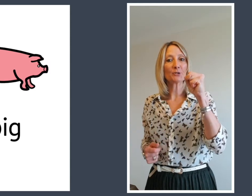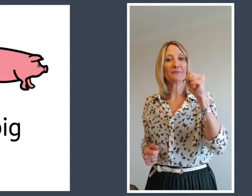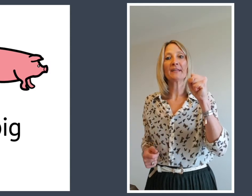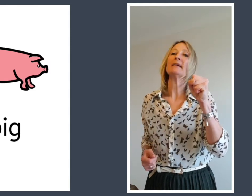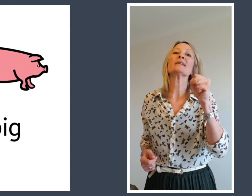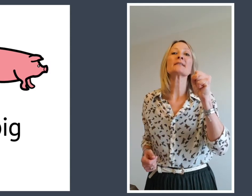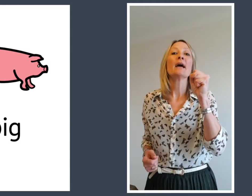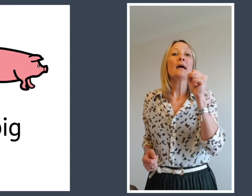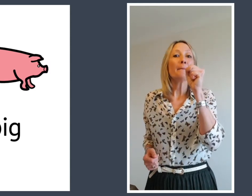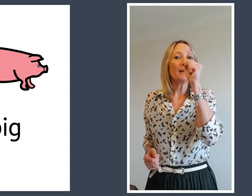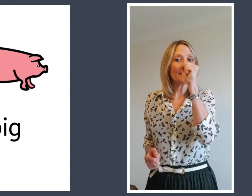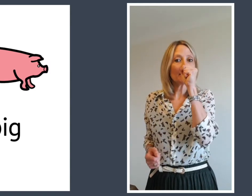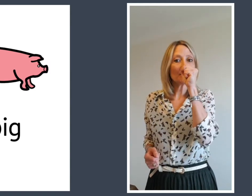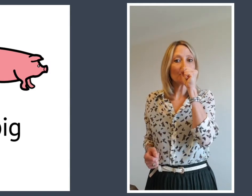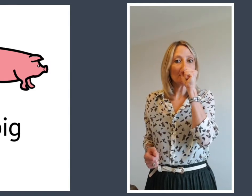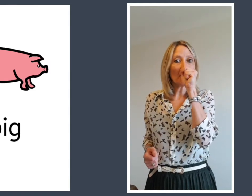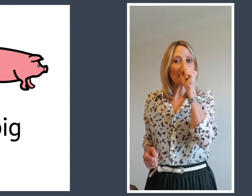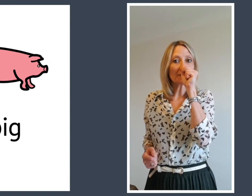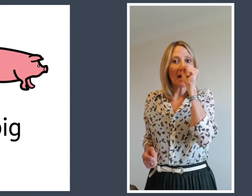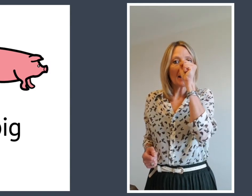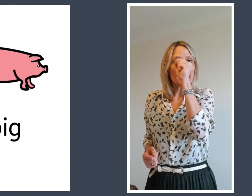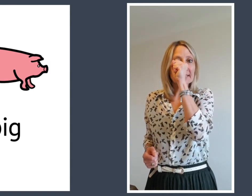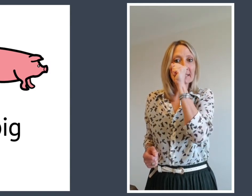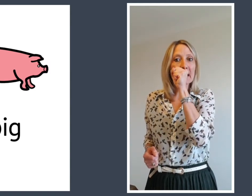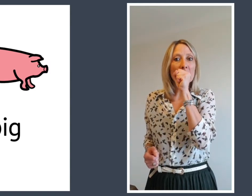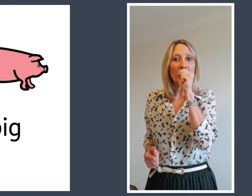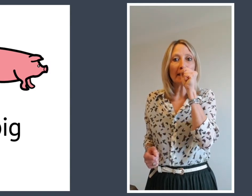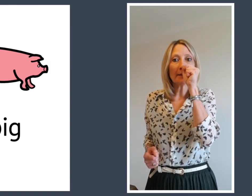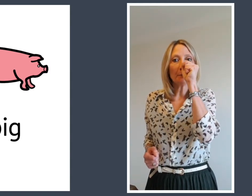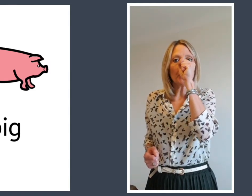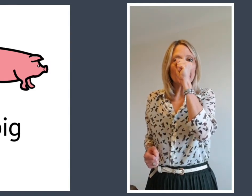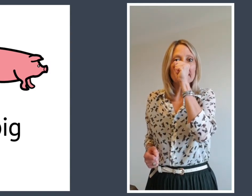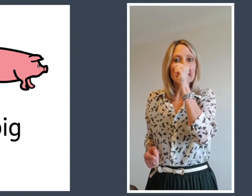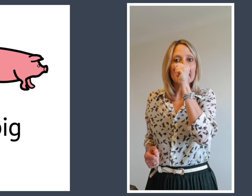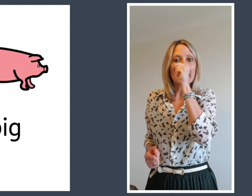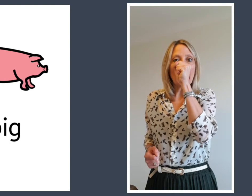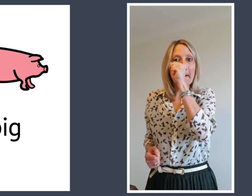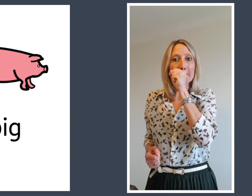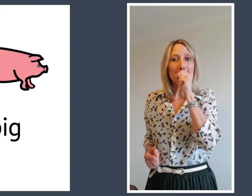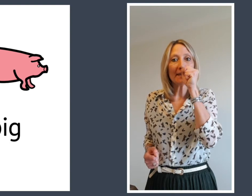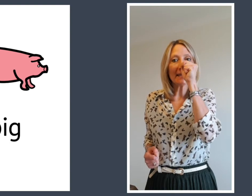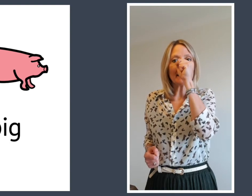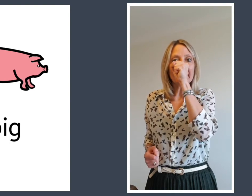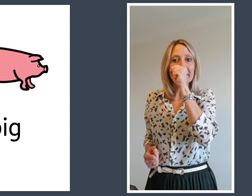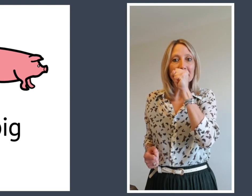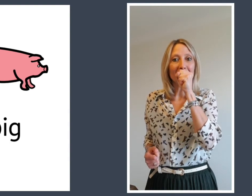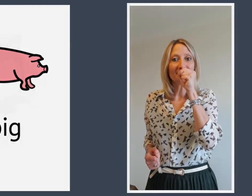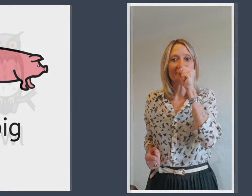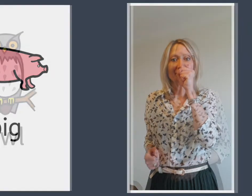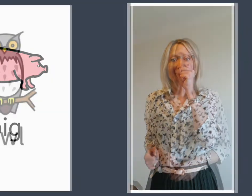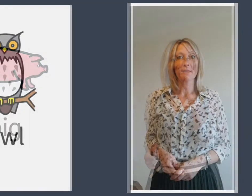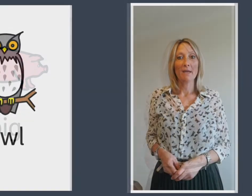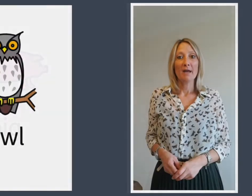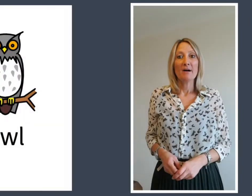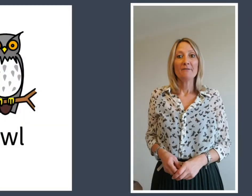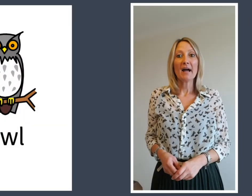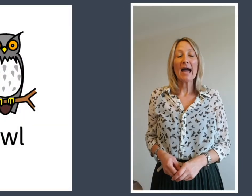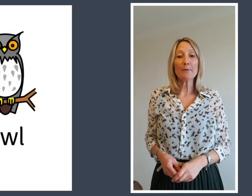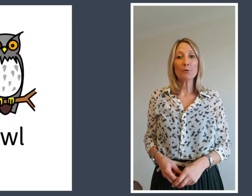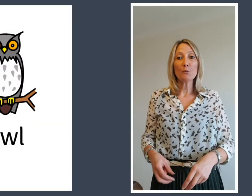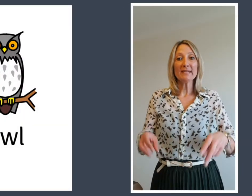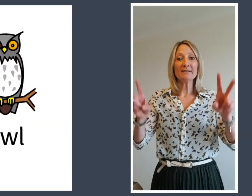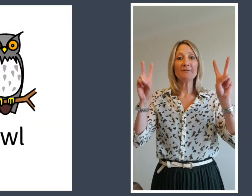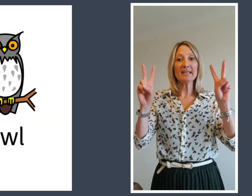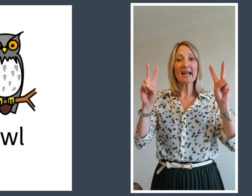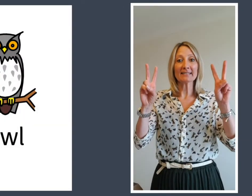around your fingers, place it at your nose, and then circle inwards. Pig. For